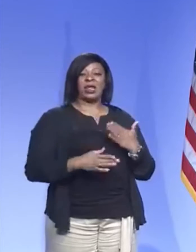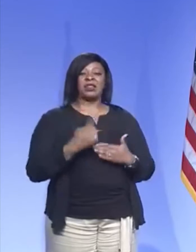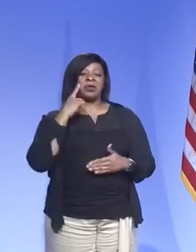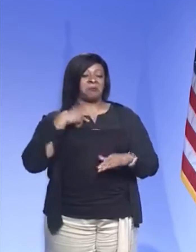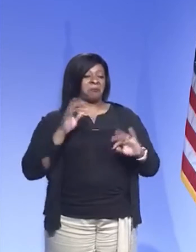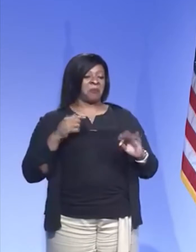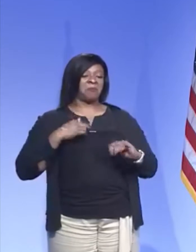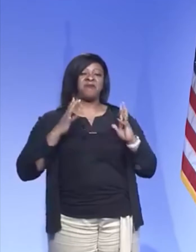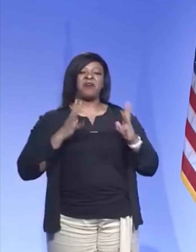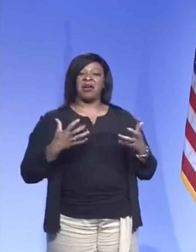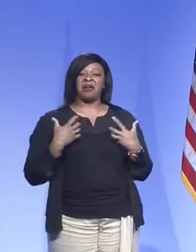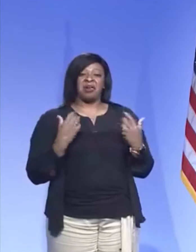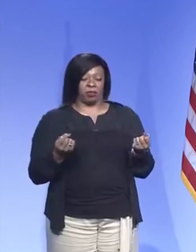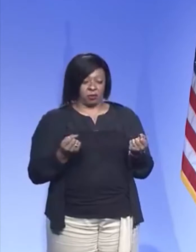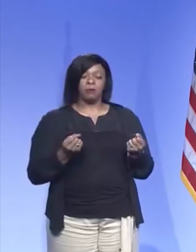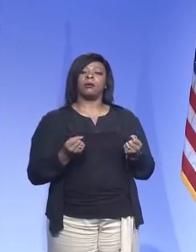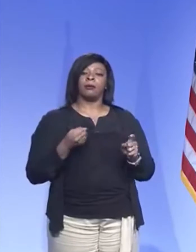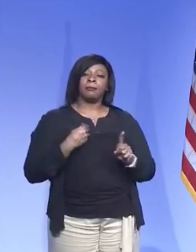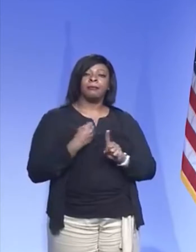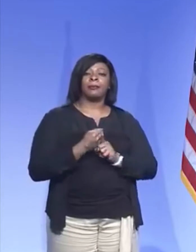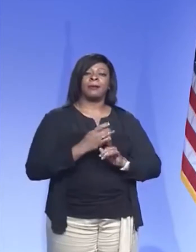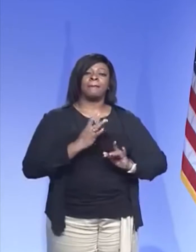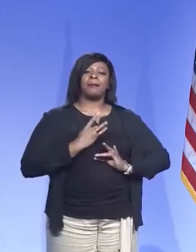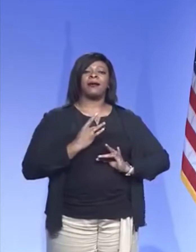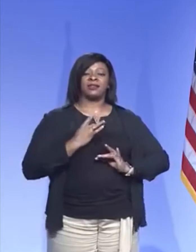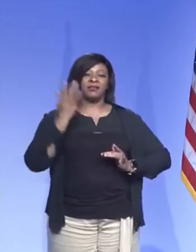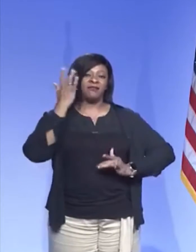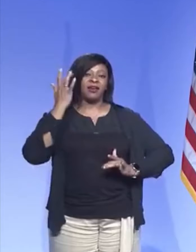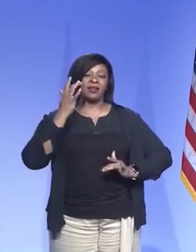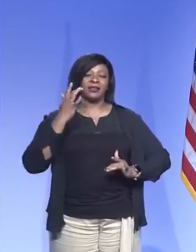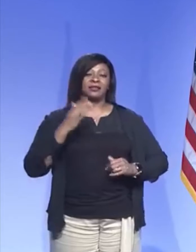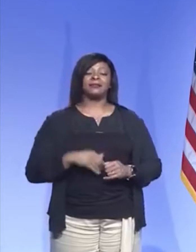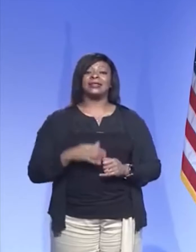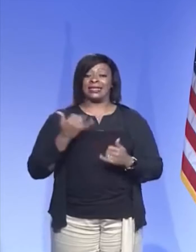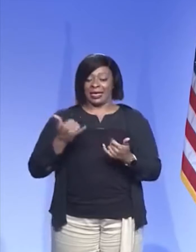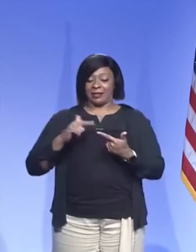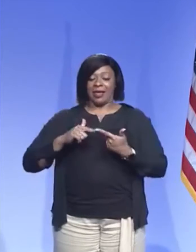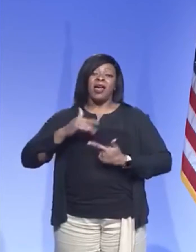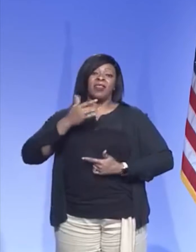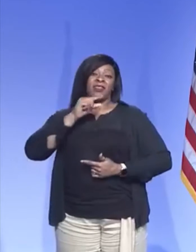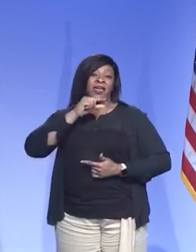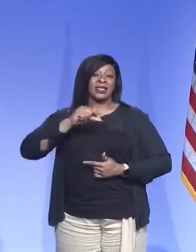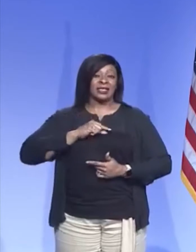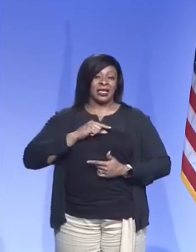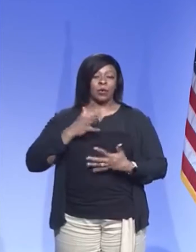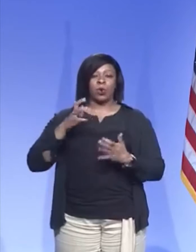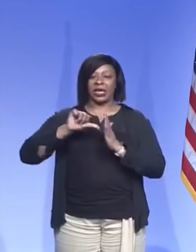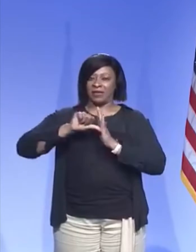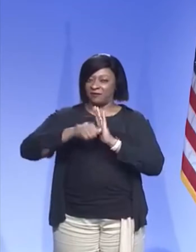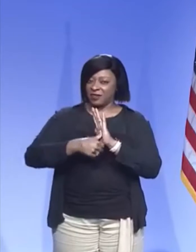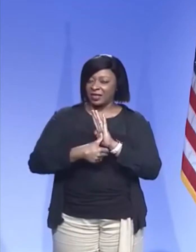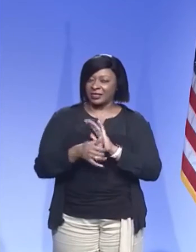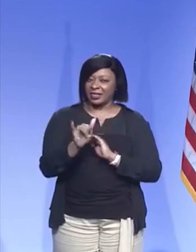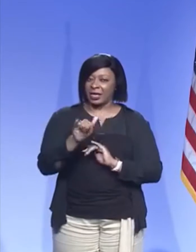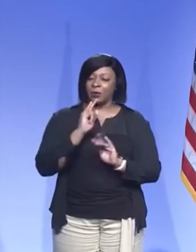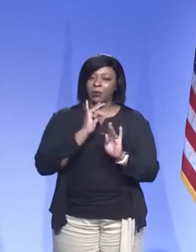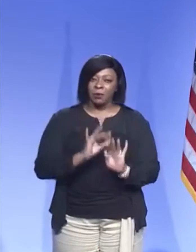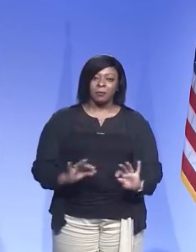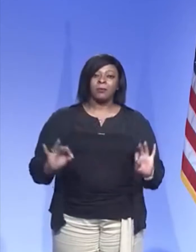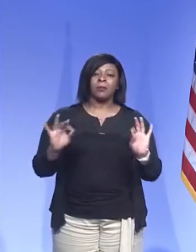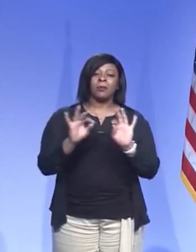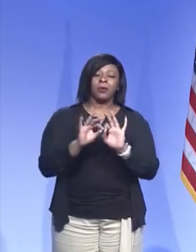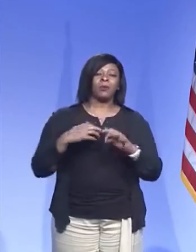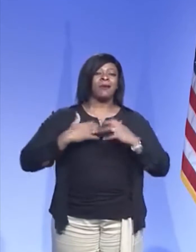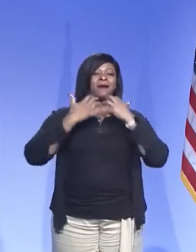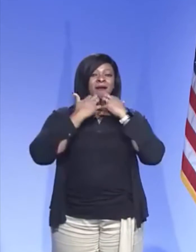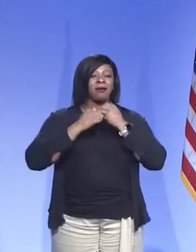thing but turned out to be positive. As we go into Thanksgiving, we want to reemphasize the fact that it's important, as we care